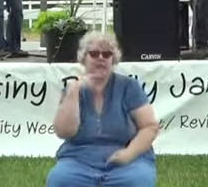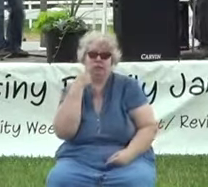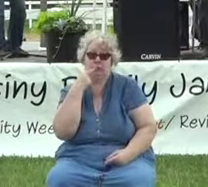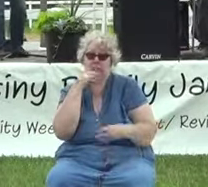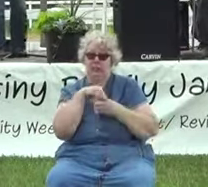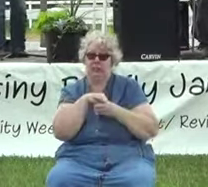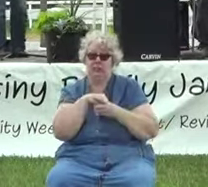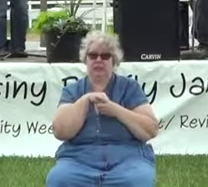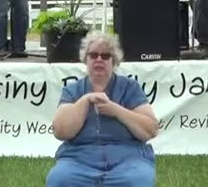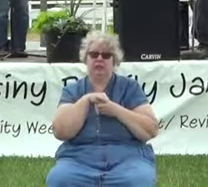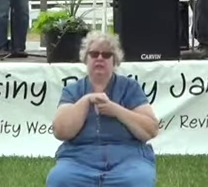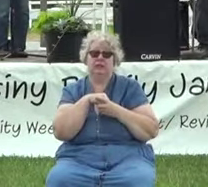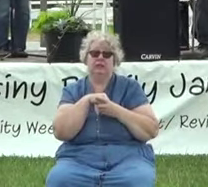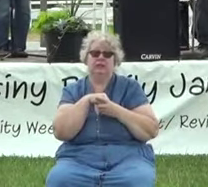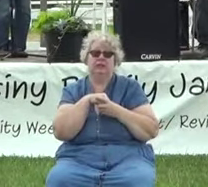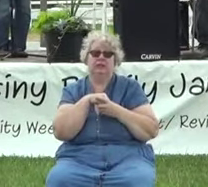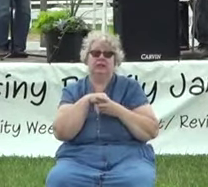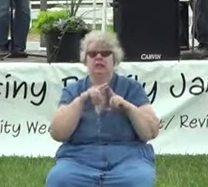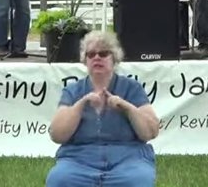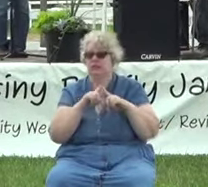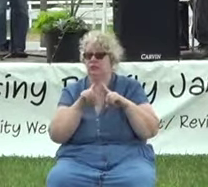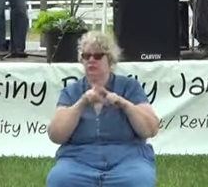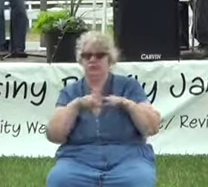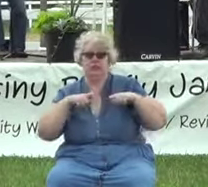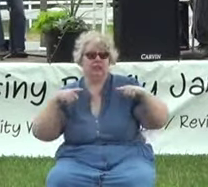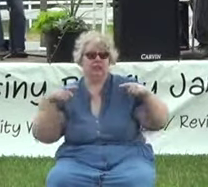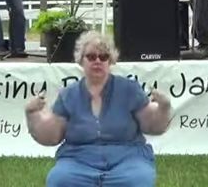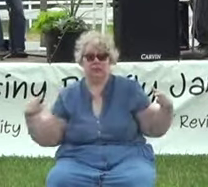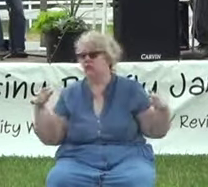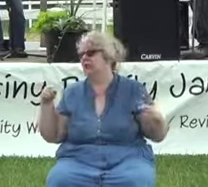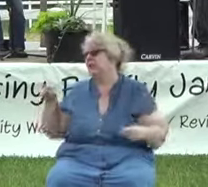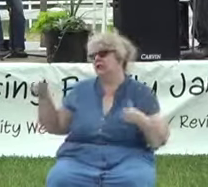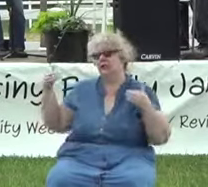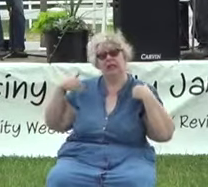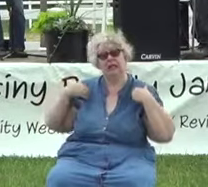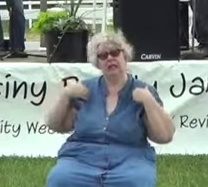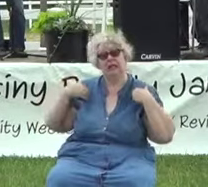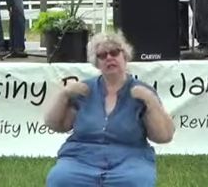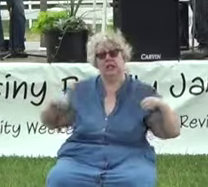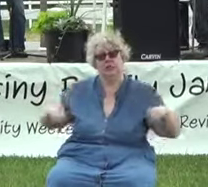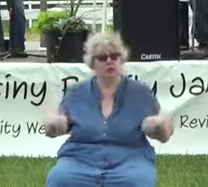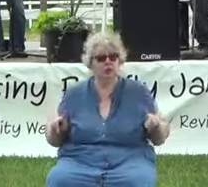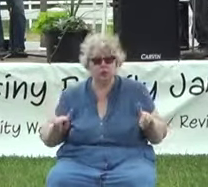caused controversy, he had a chance to do the first sermon.